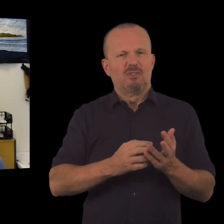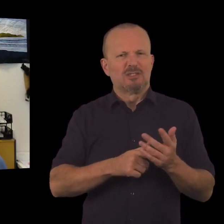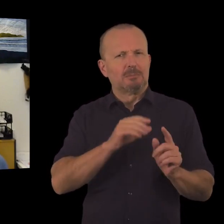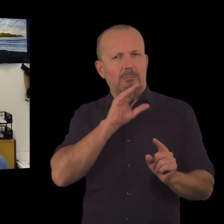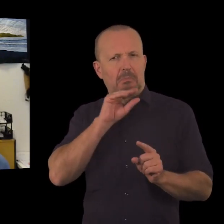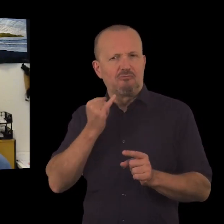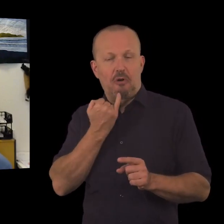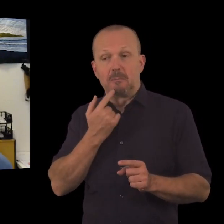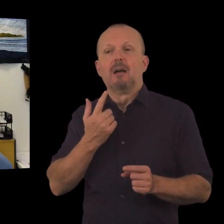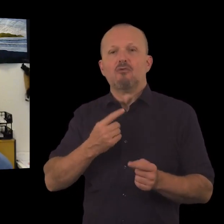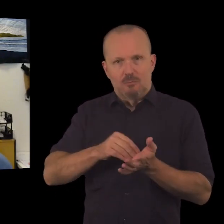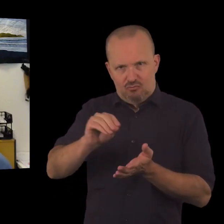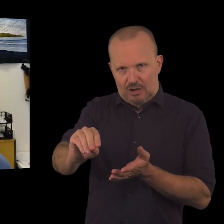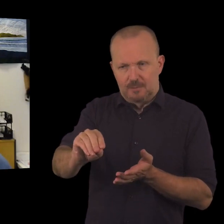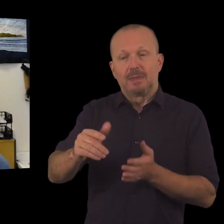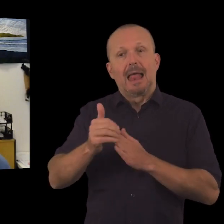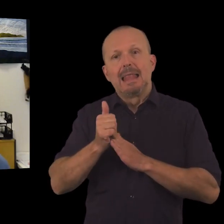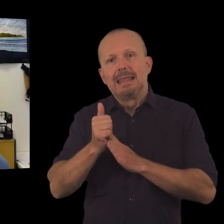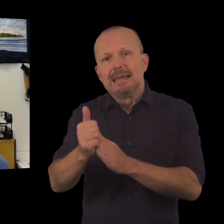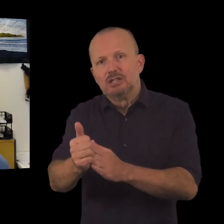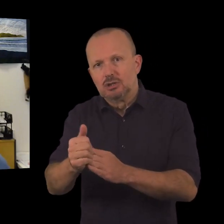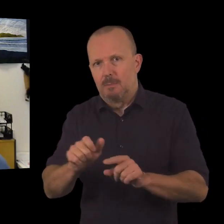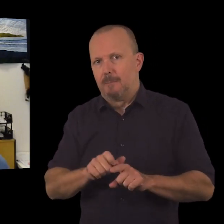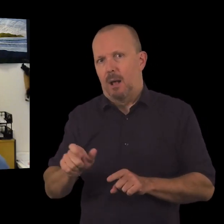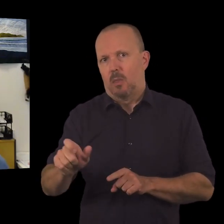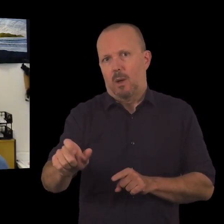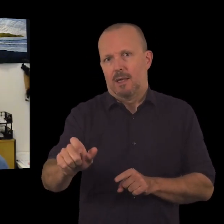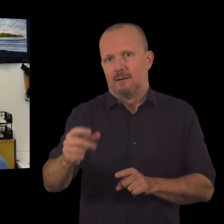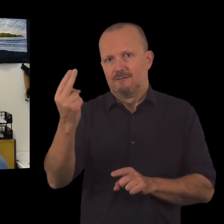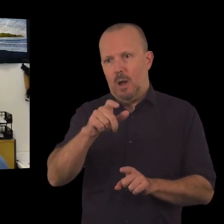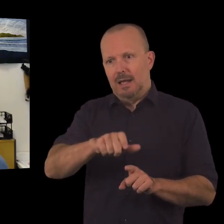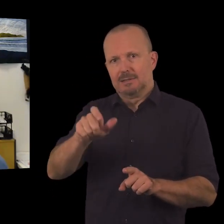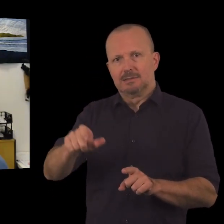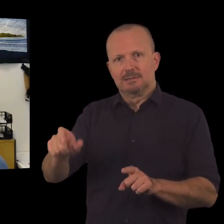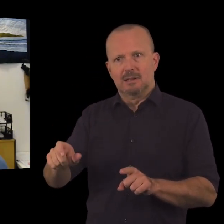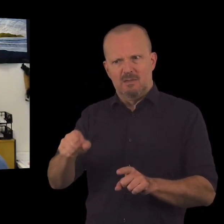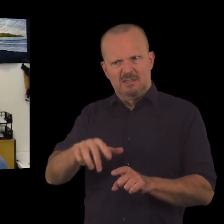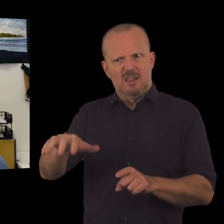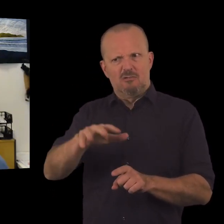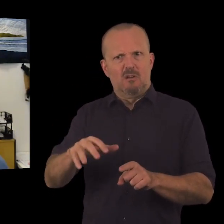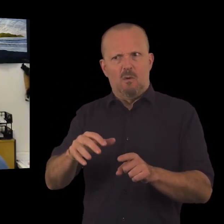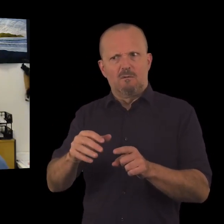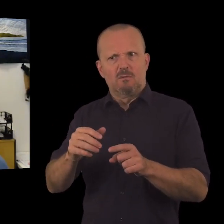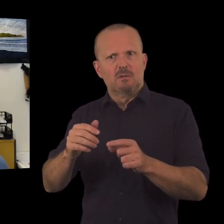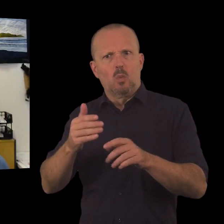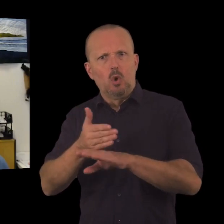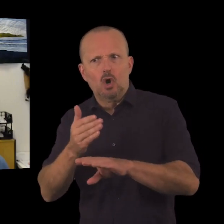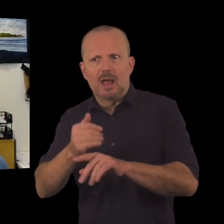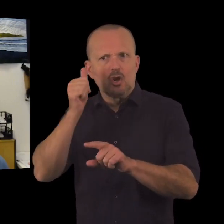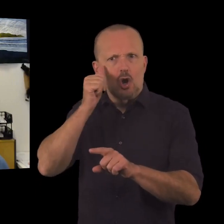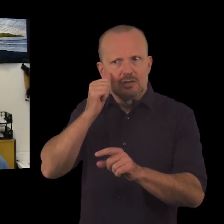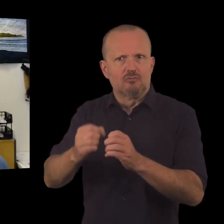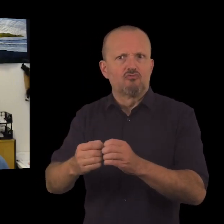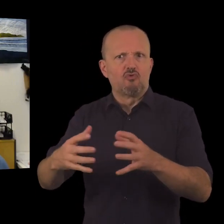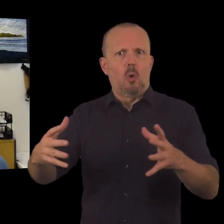word wrong, and leadership pathways for artists in a growing area of practice and knowledge. It's an